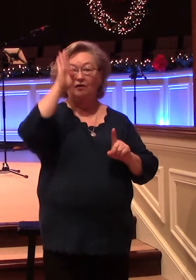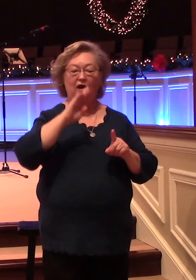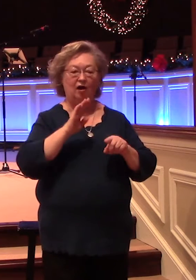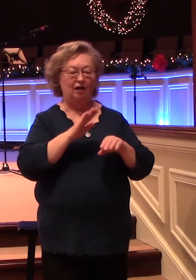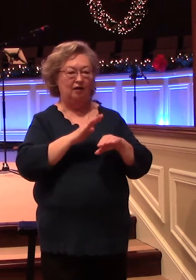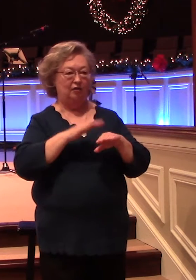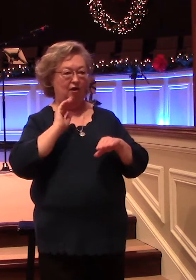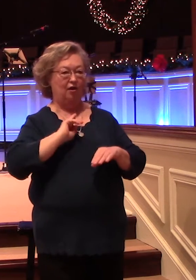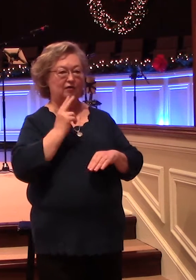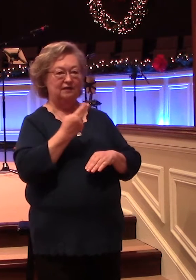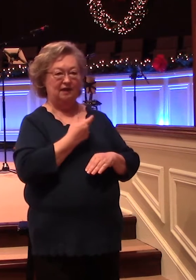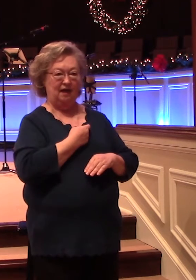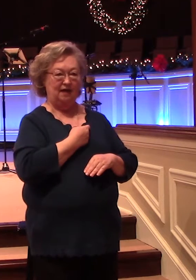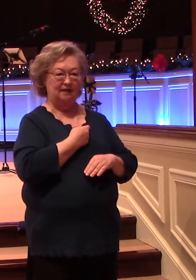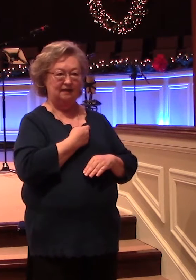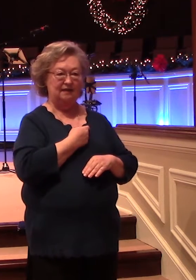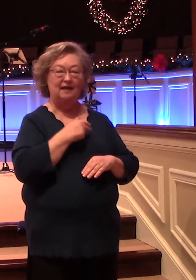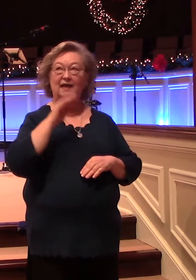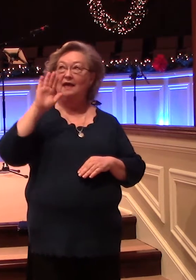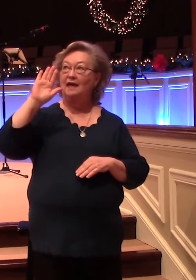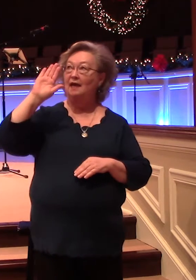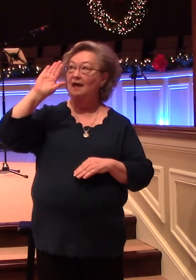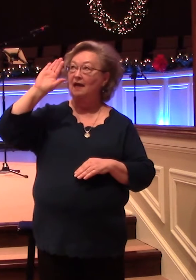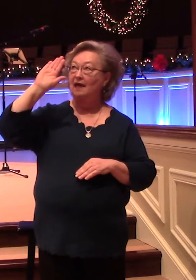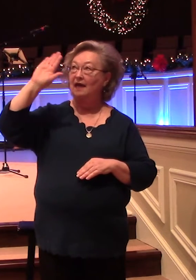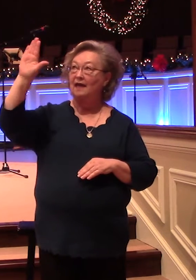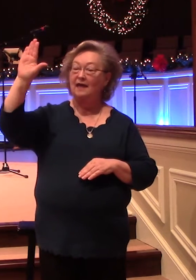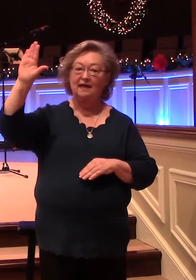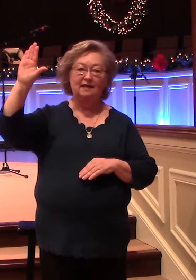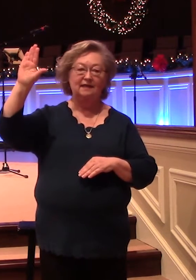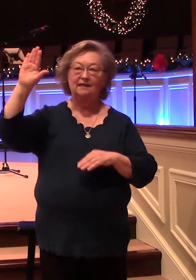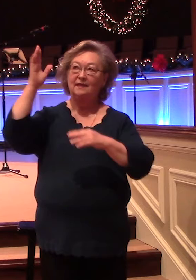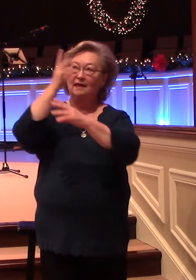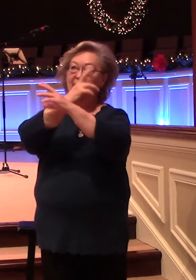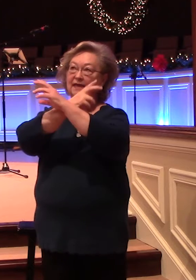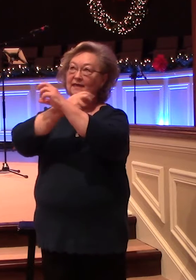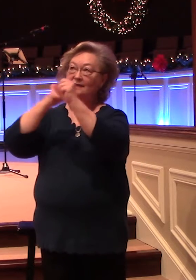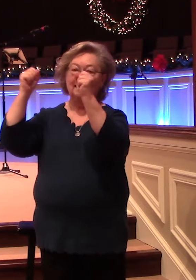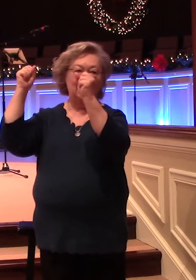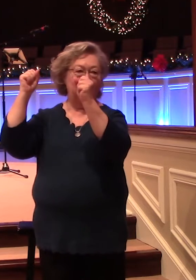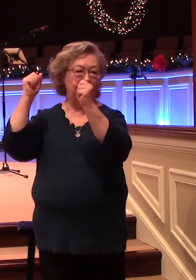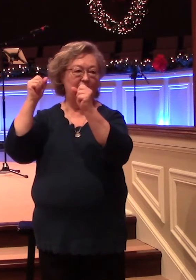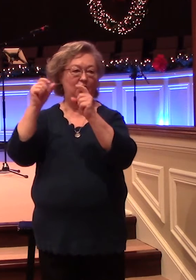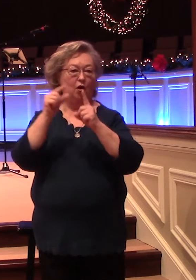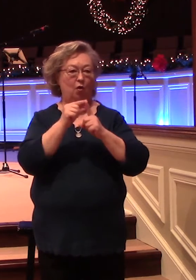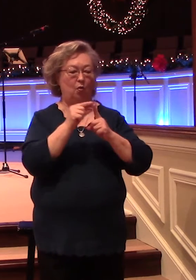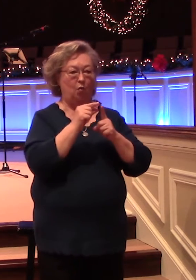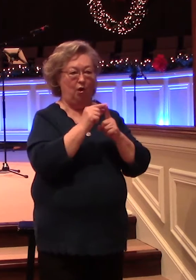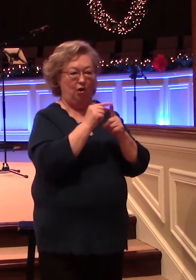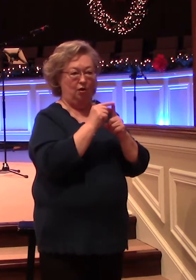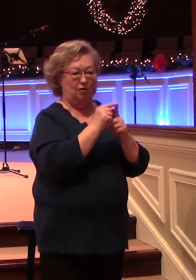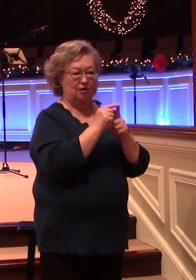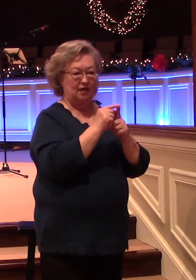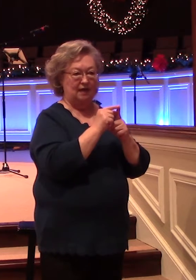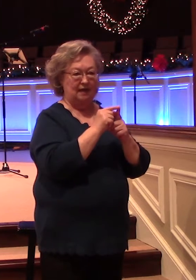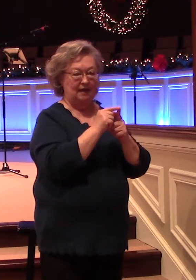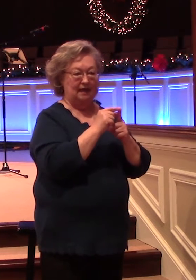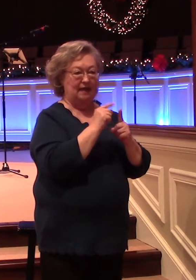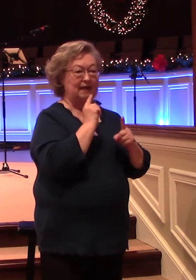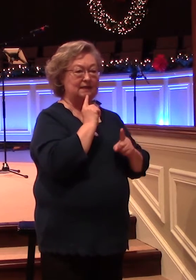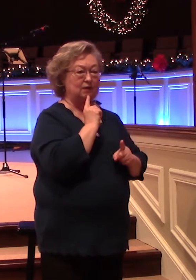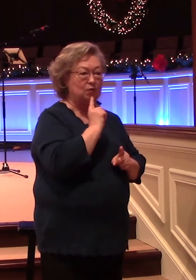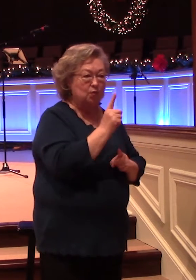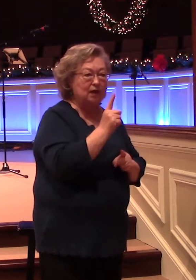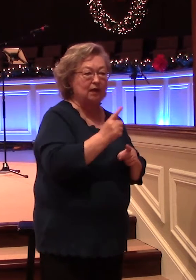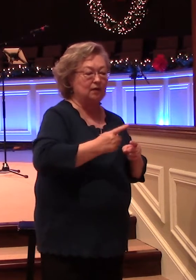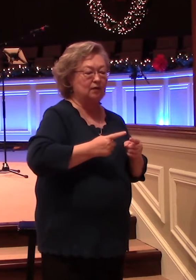put his salvific work in us into practical, real-time, world-changing application.